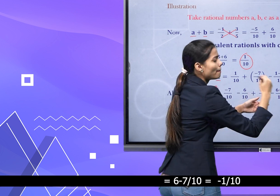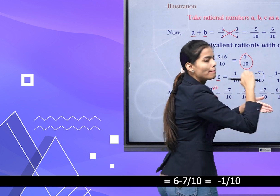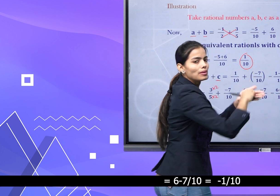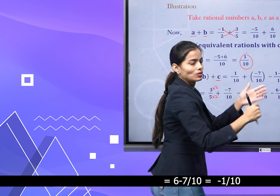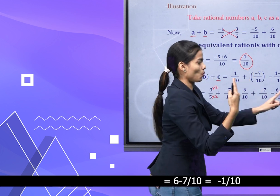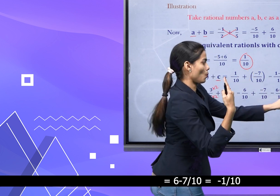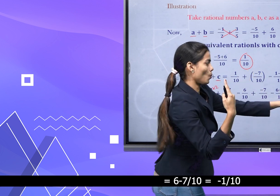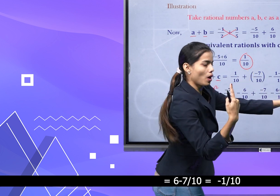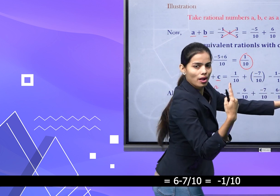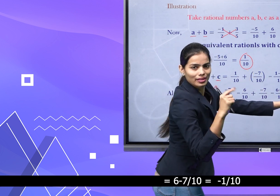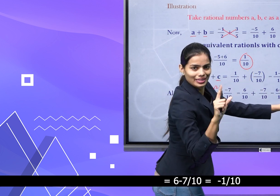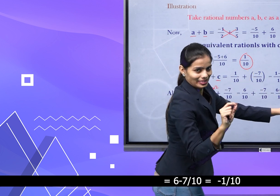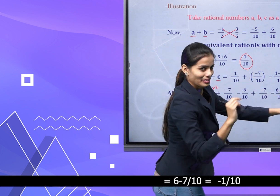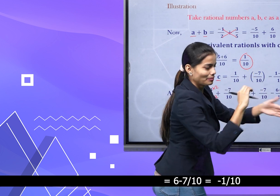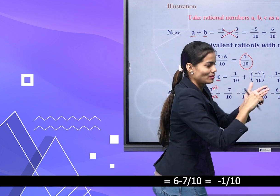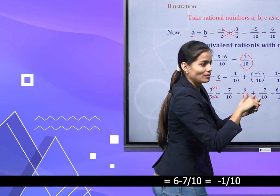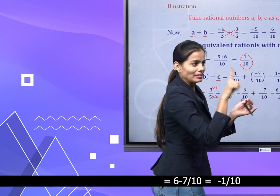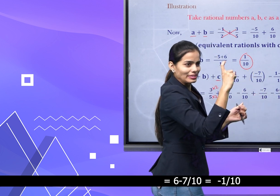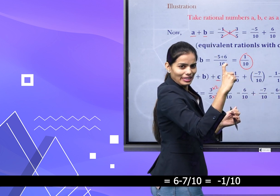is equal to minus 1 by 10.